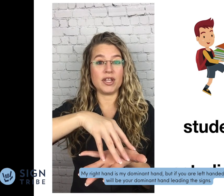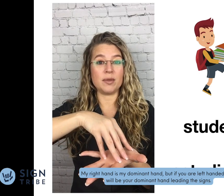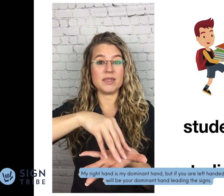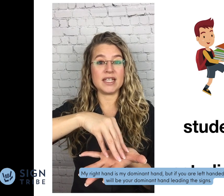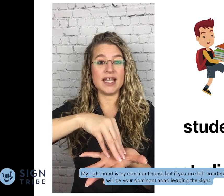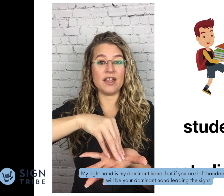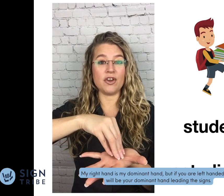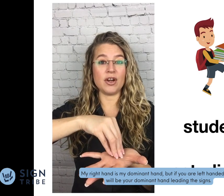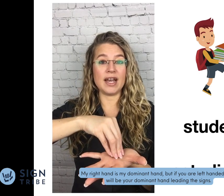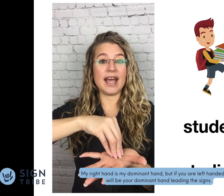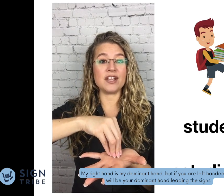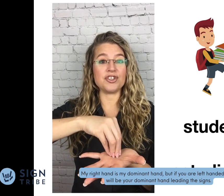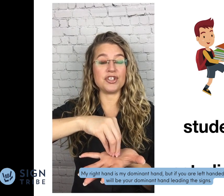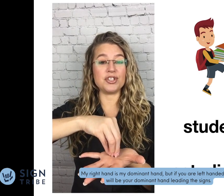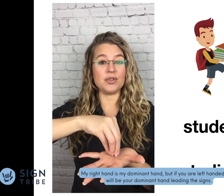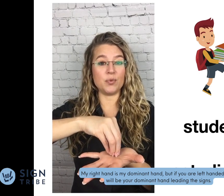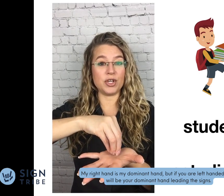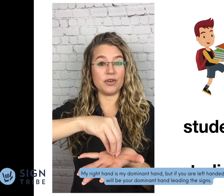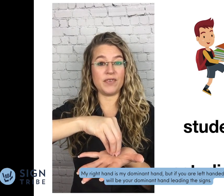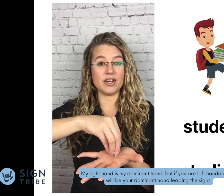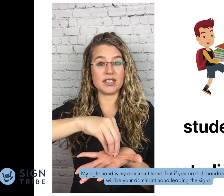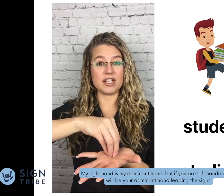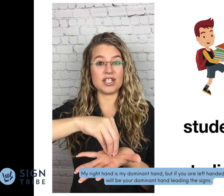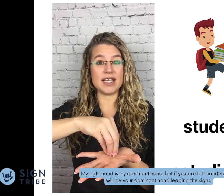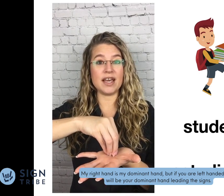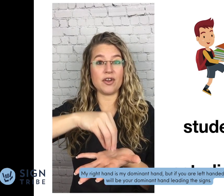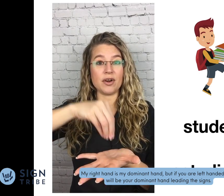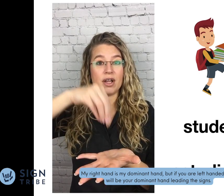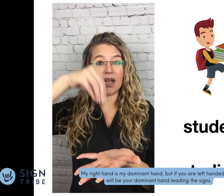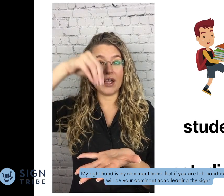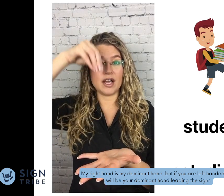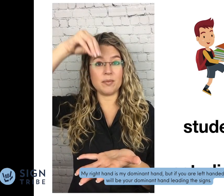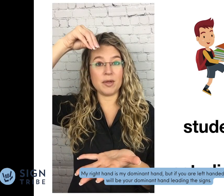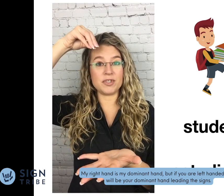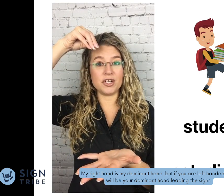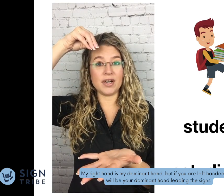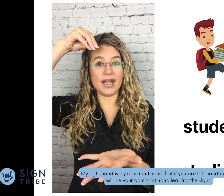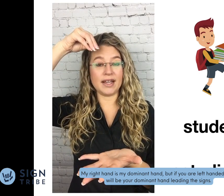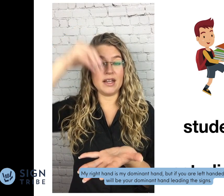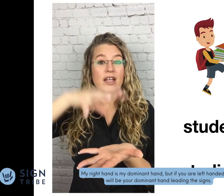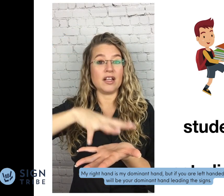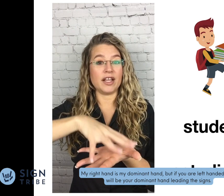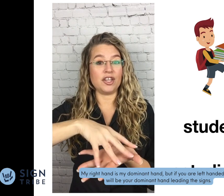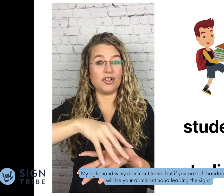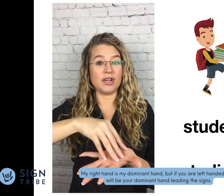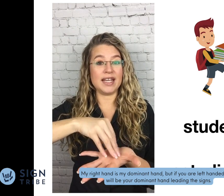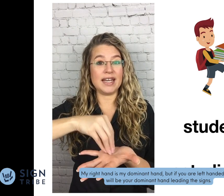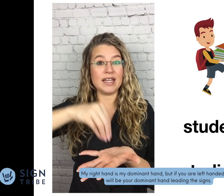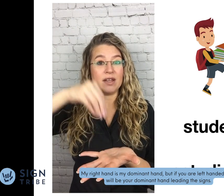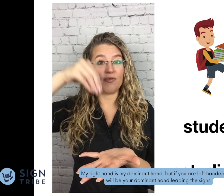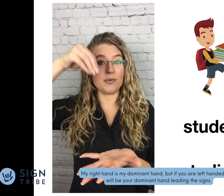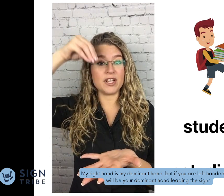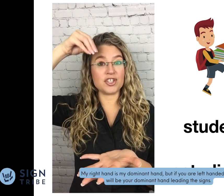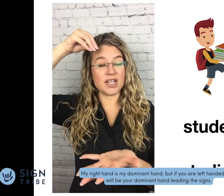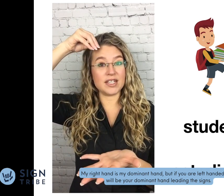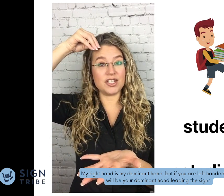together, and when your fingers touch together, come up to your head, like you're getting information into your